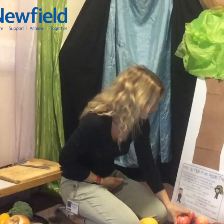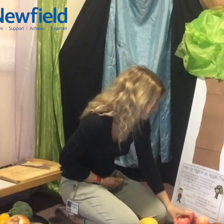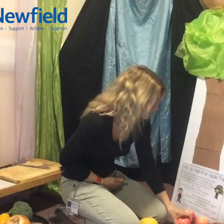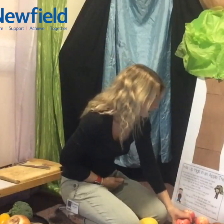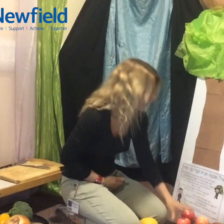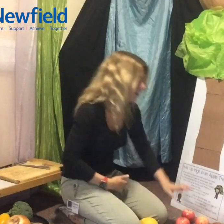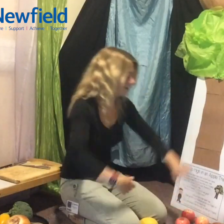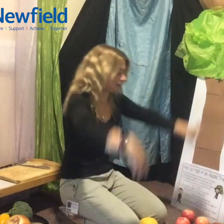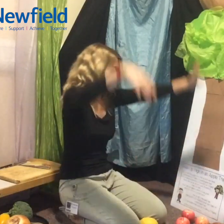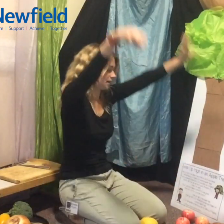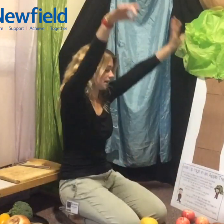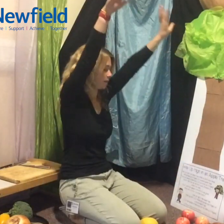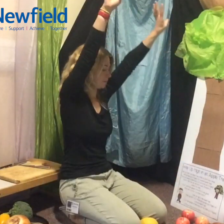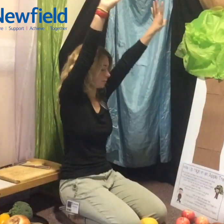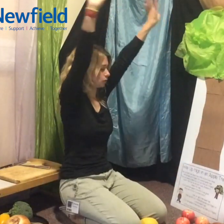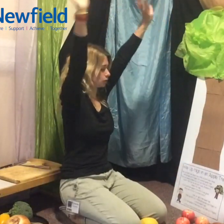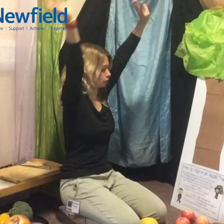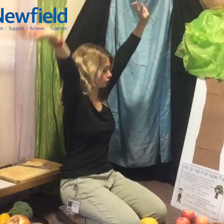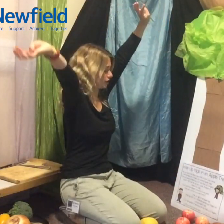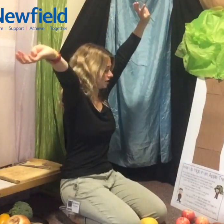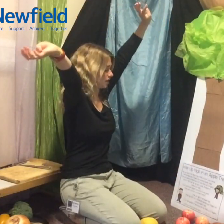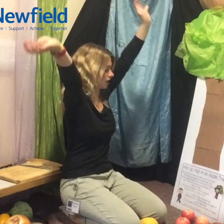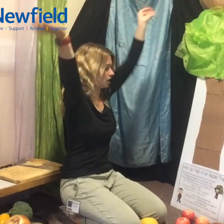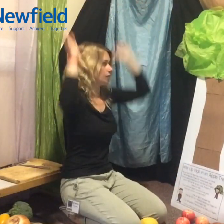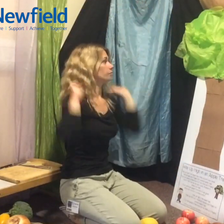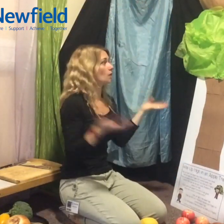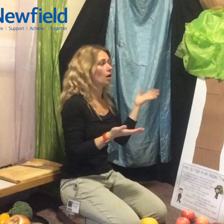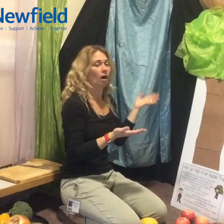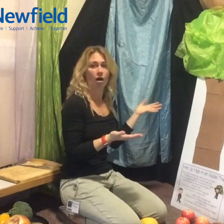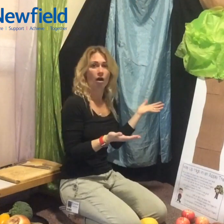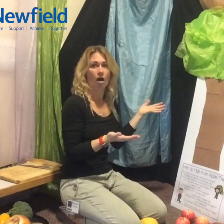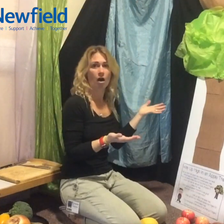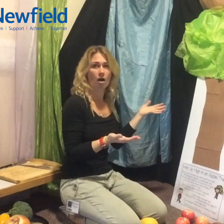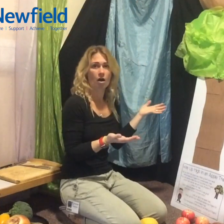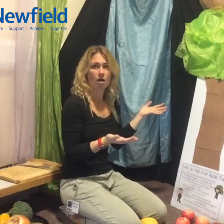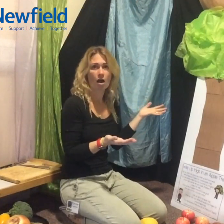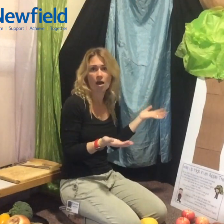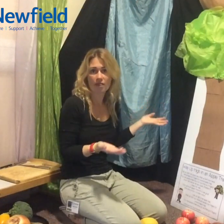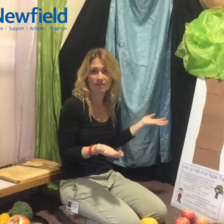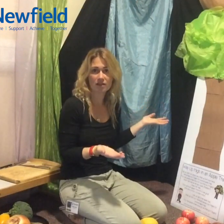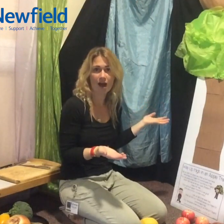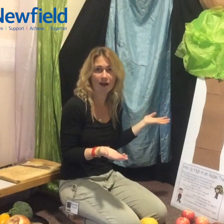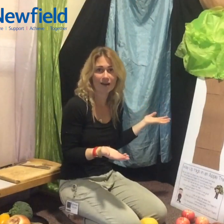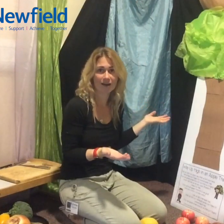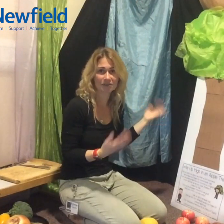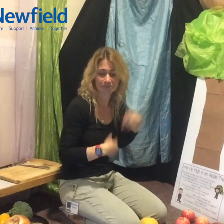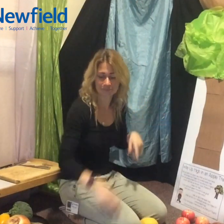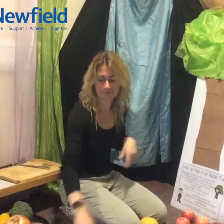up high in that apple tree, no red apple smiled down at